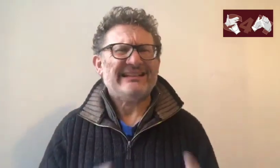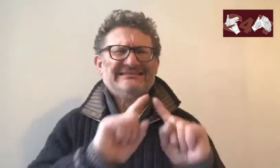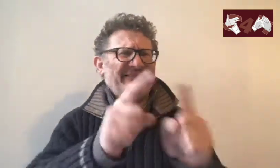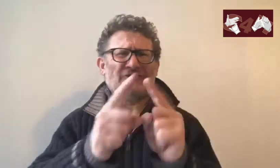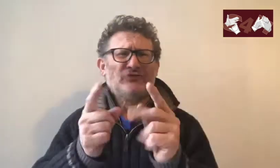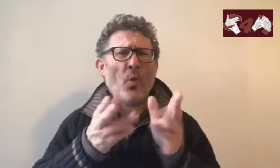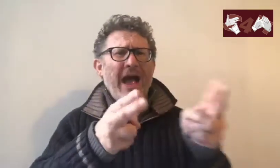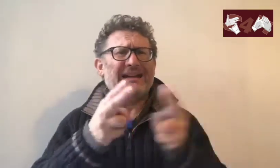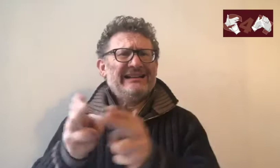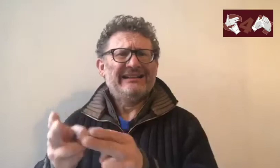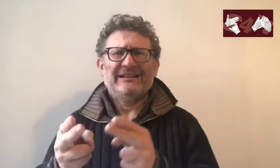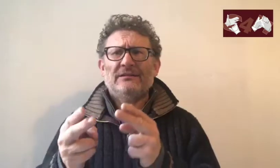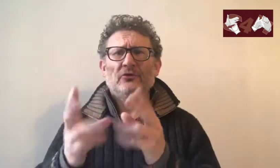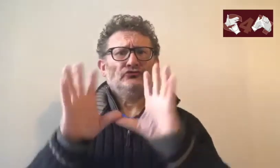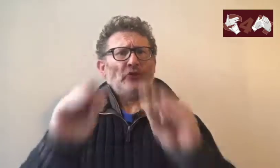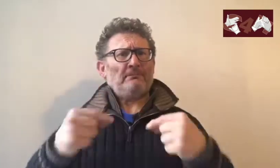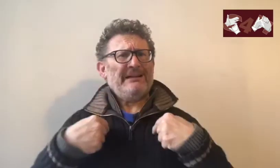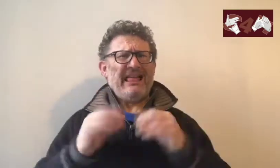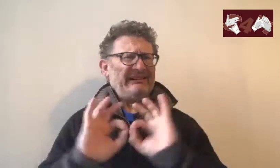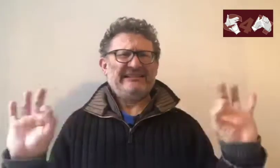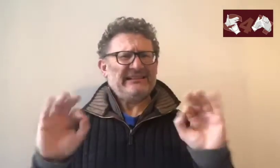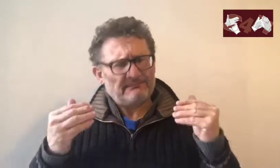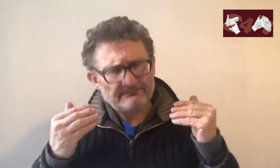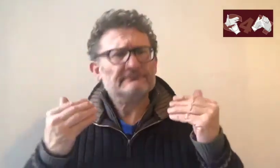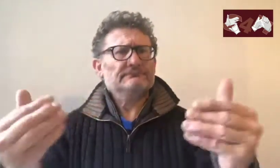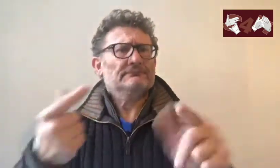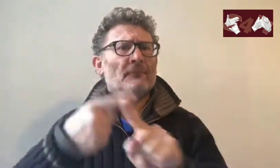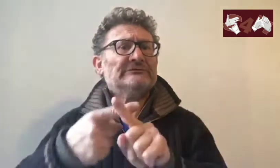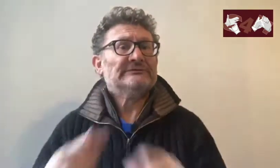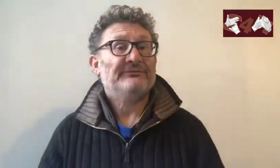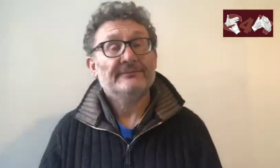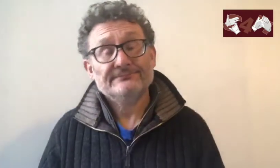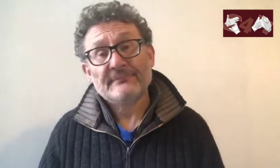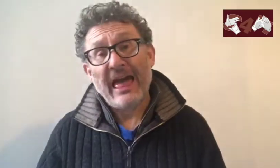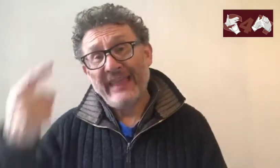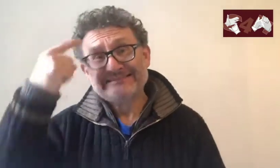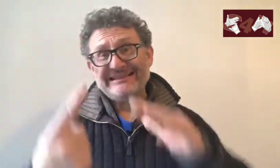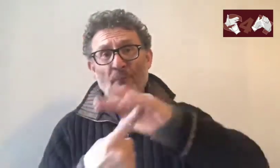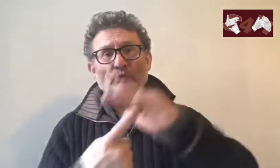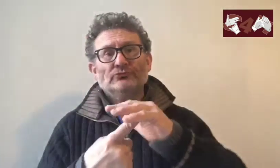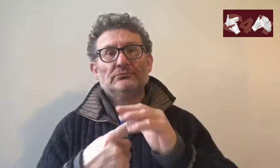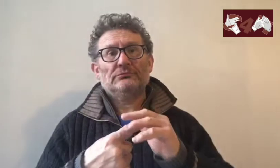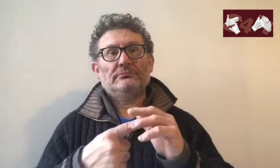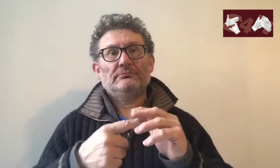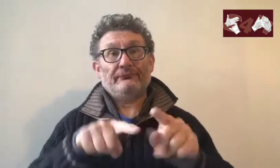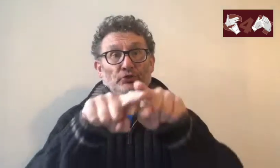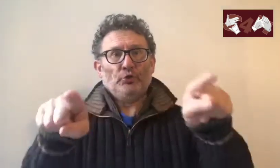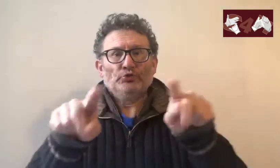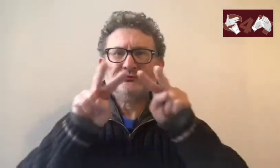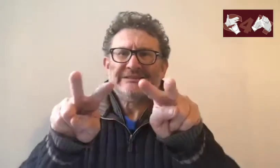enables me to place calls. There are various ways that I'm able to communicate with people now. Nothing's going to stop me in that front, helping